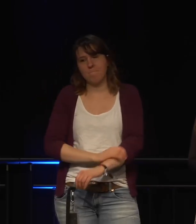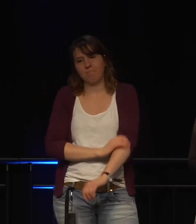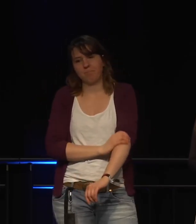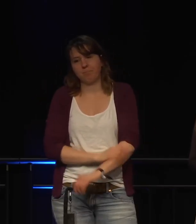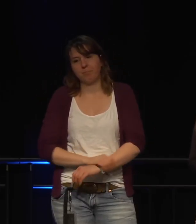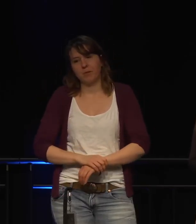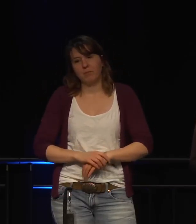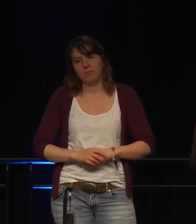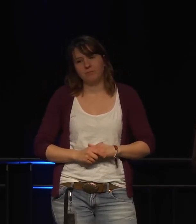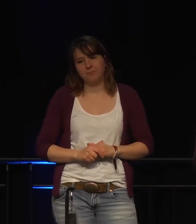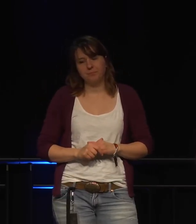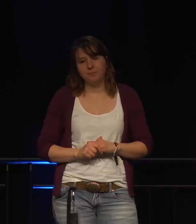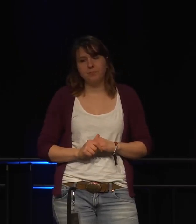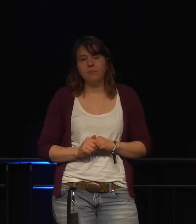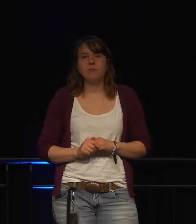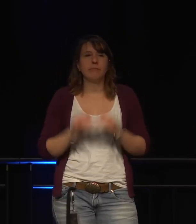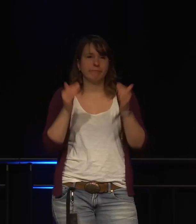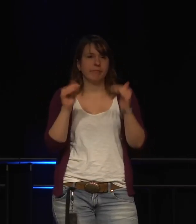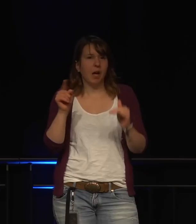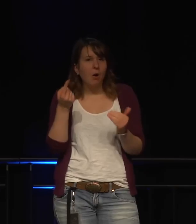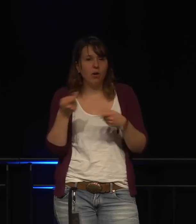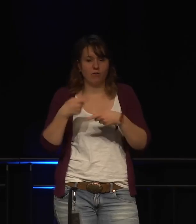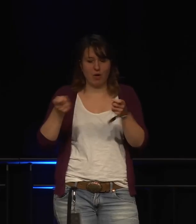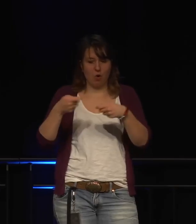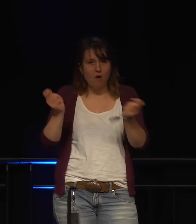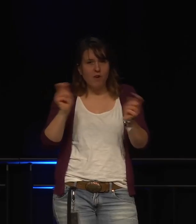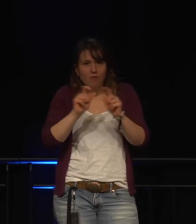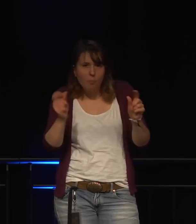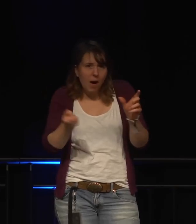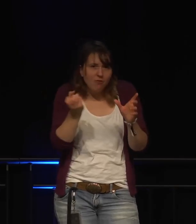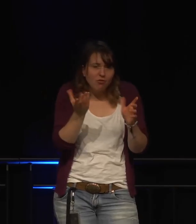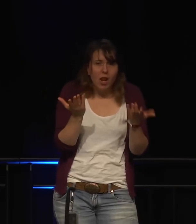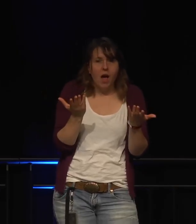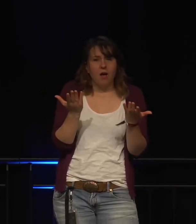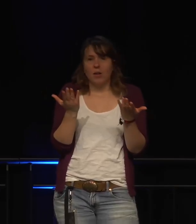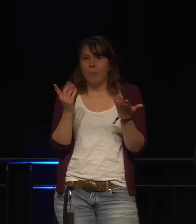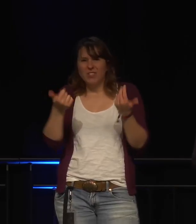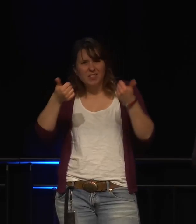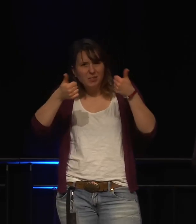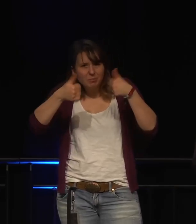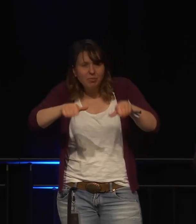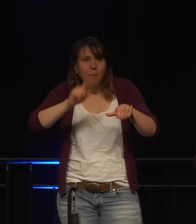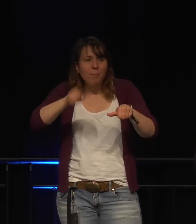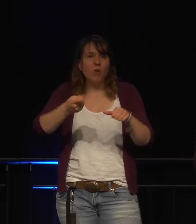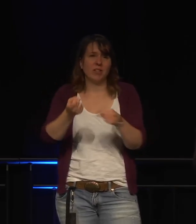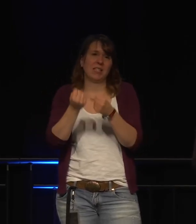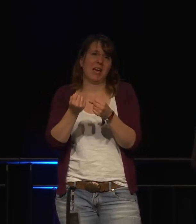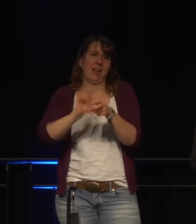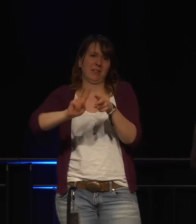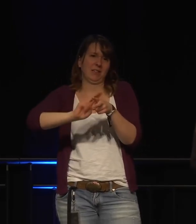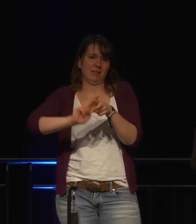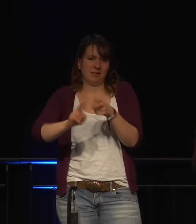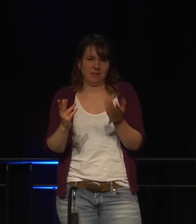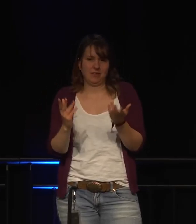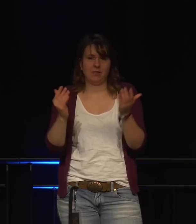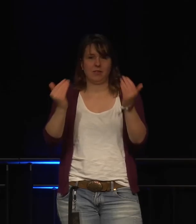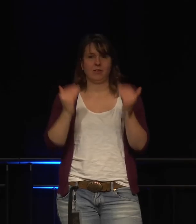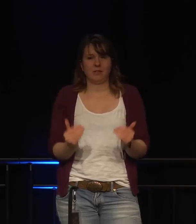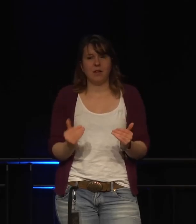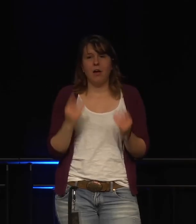things. Actually, vendors should also be forced to close security holes instead of ignoring them.